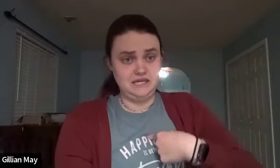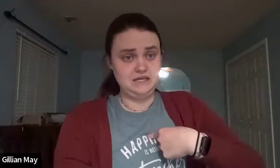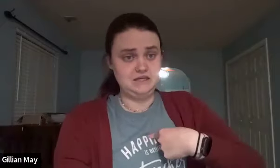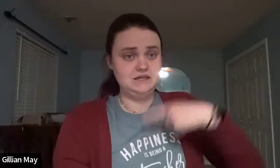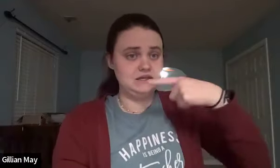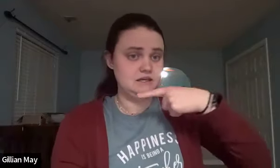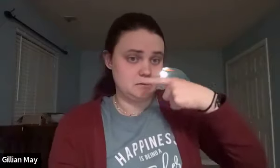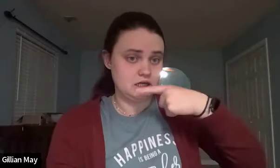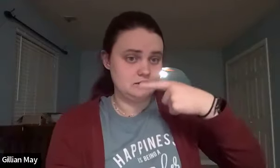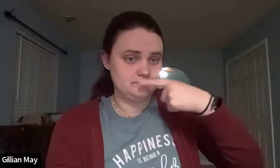me hearing,